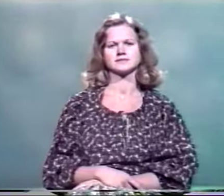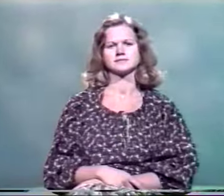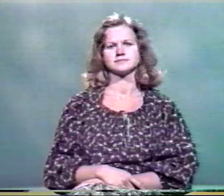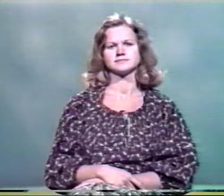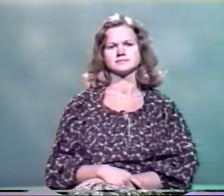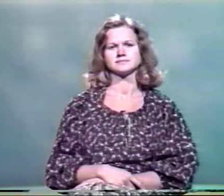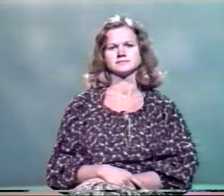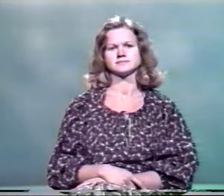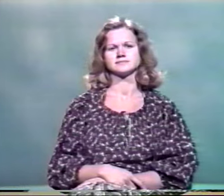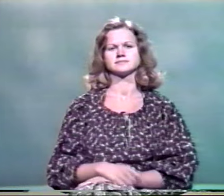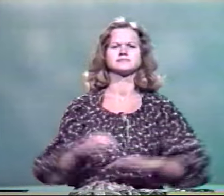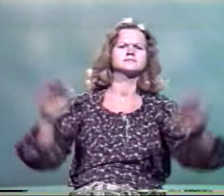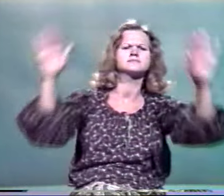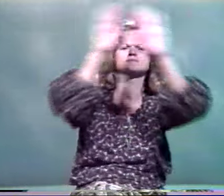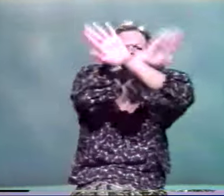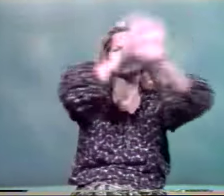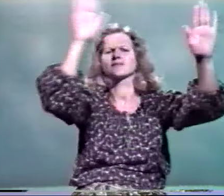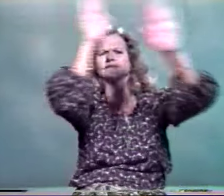Waving arms to get attention.